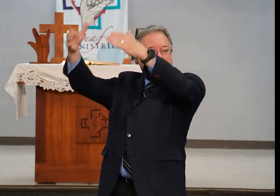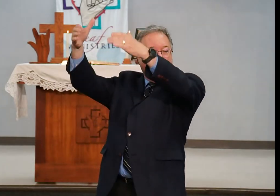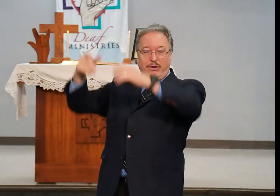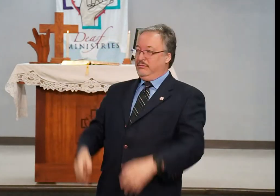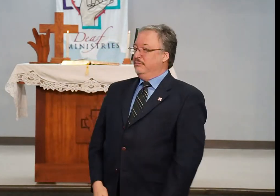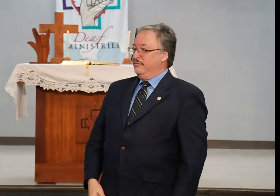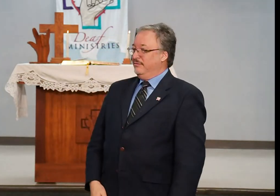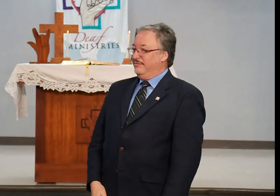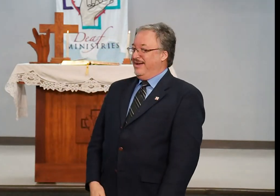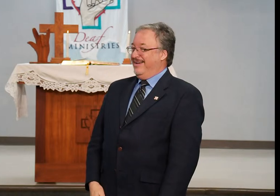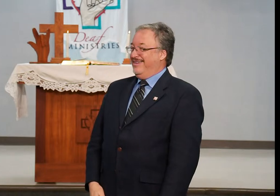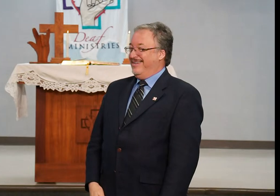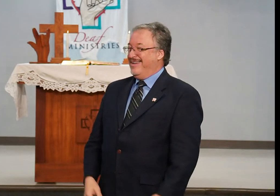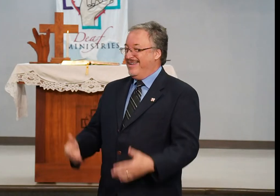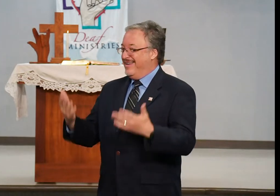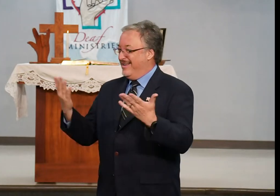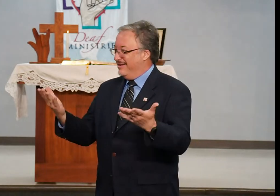means a flag